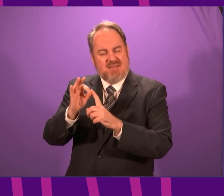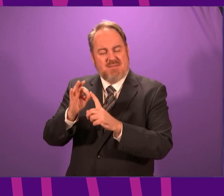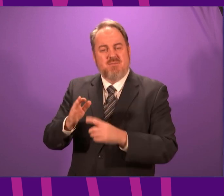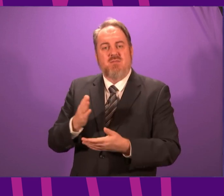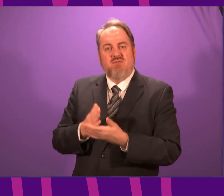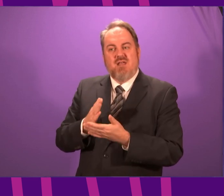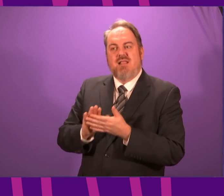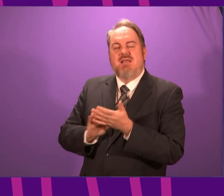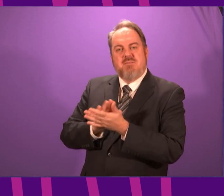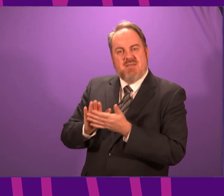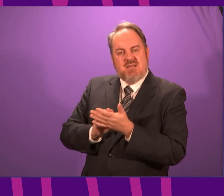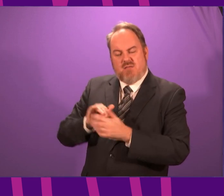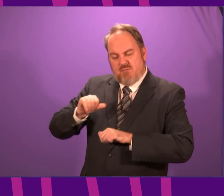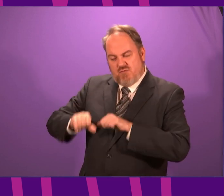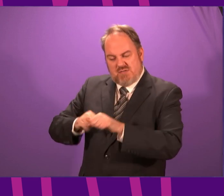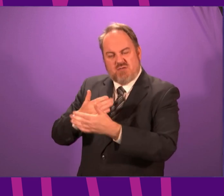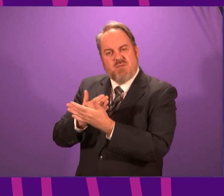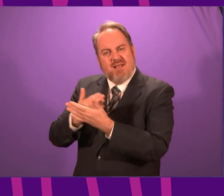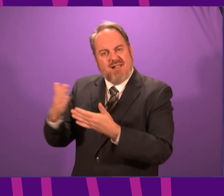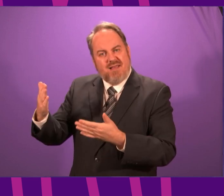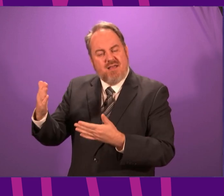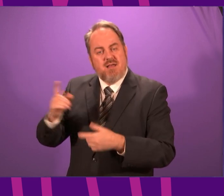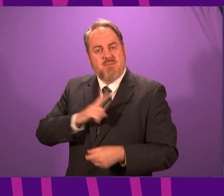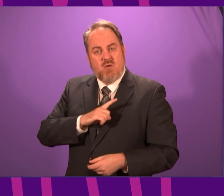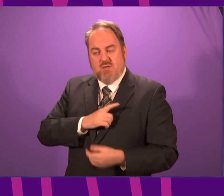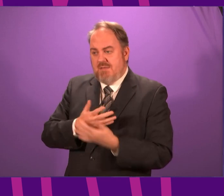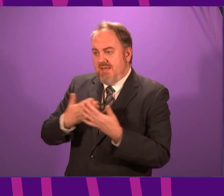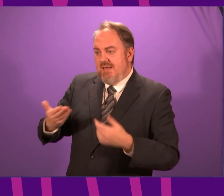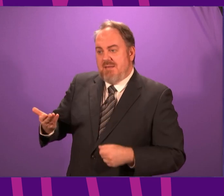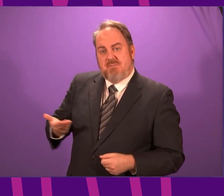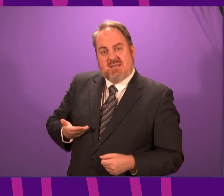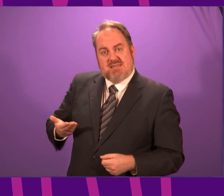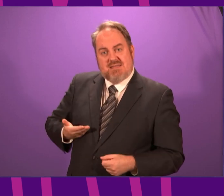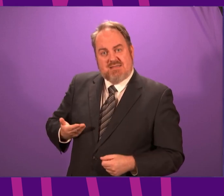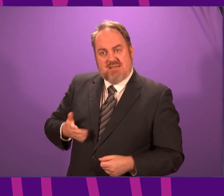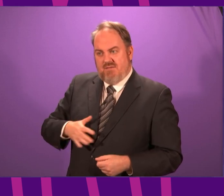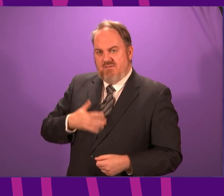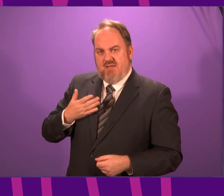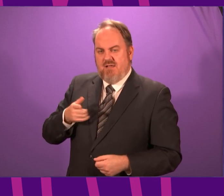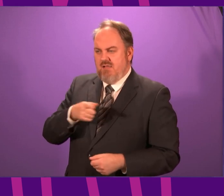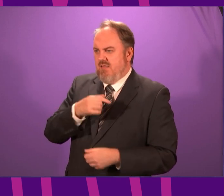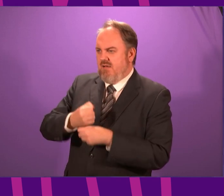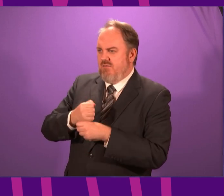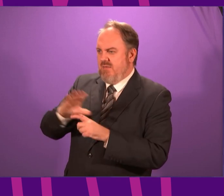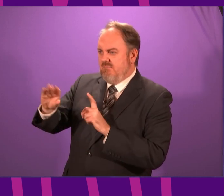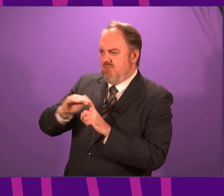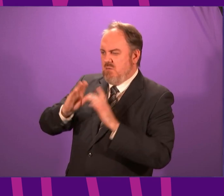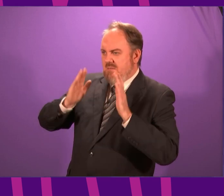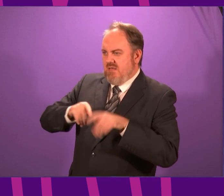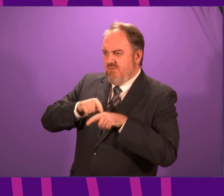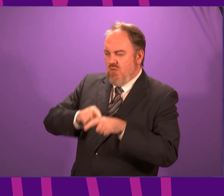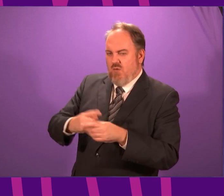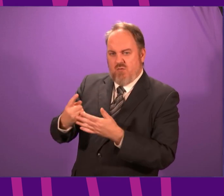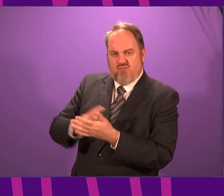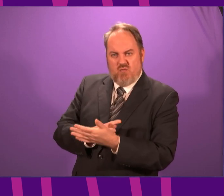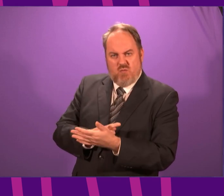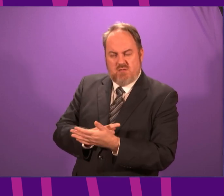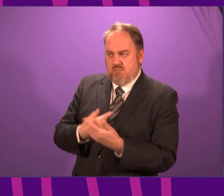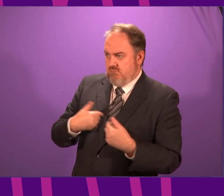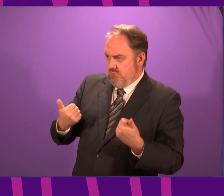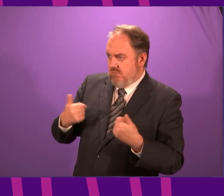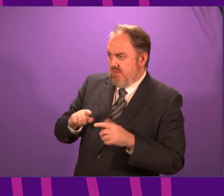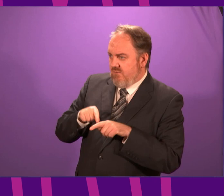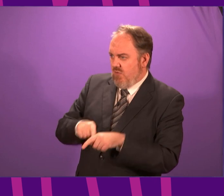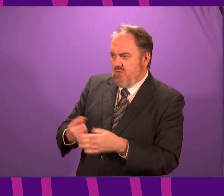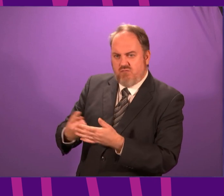be easily followed, because the businesses which will have put restrictions put on them should have the conventional financial support